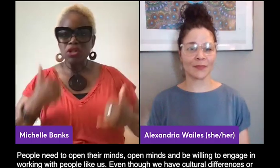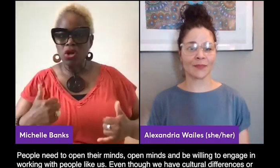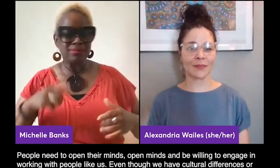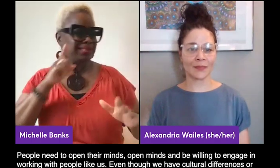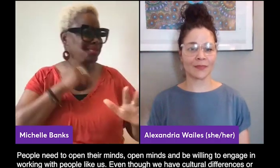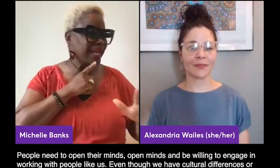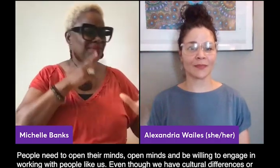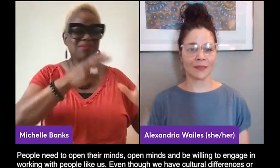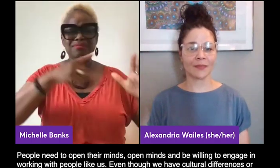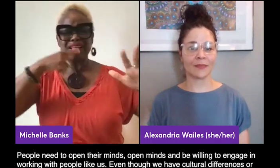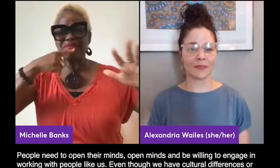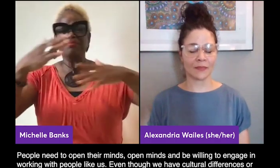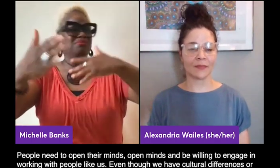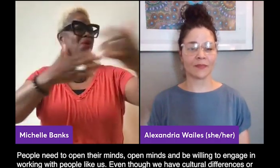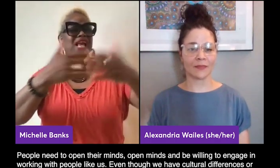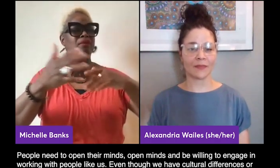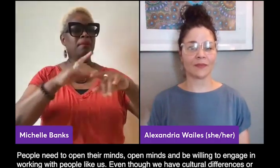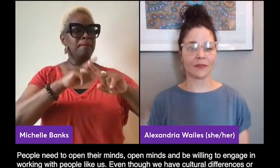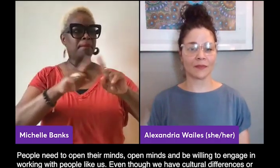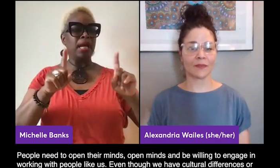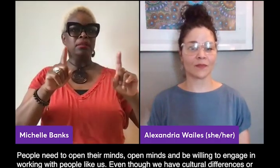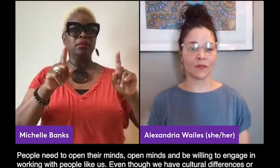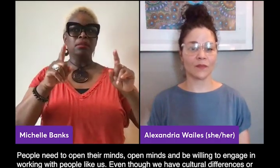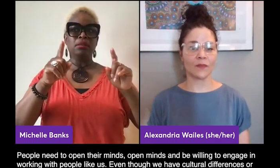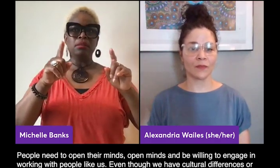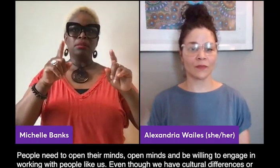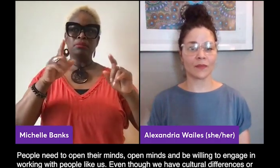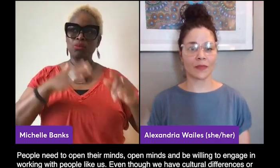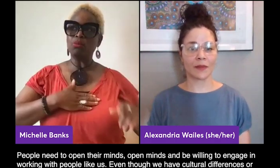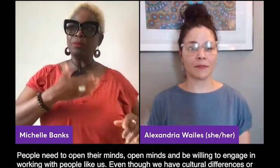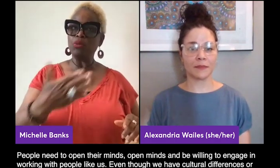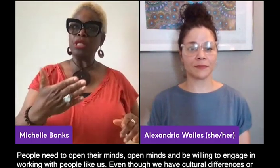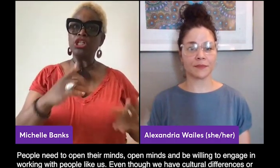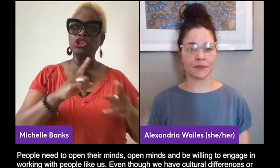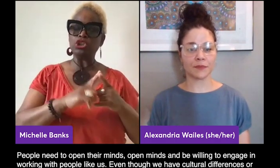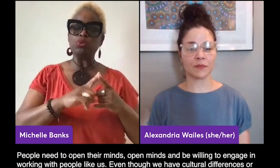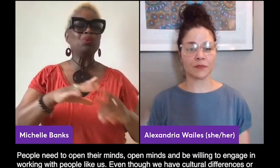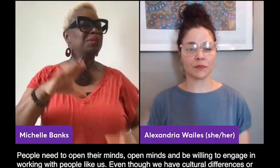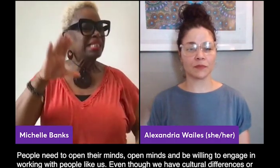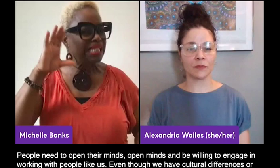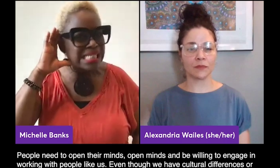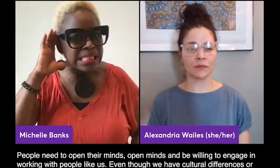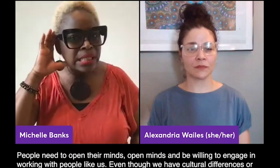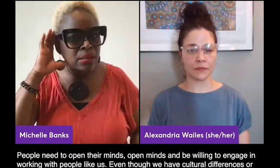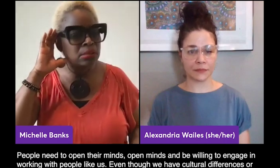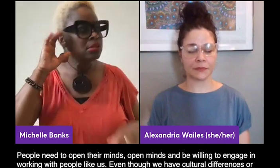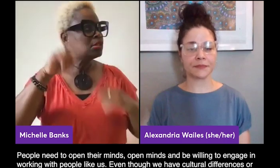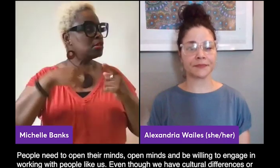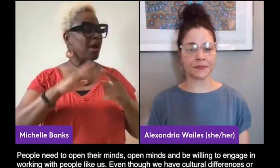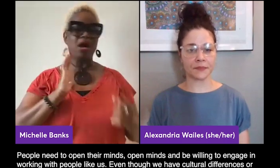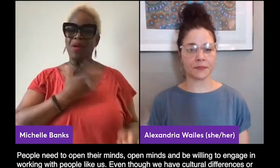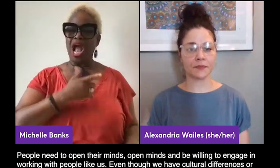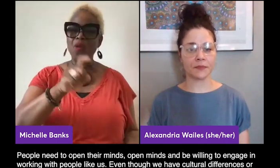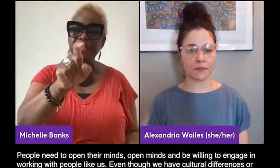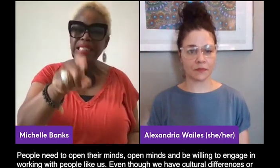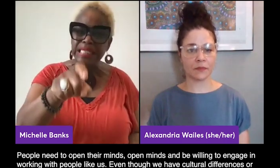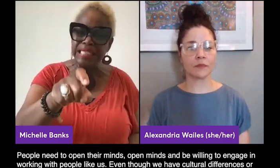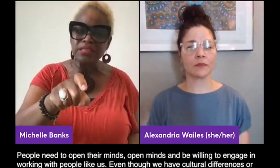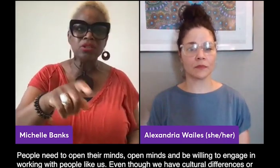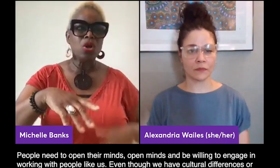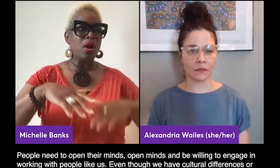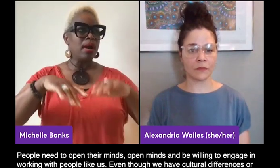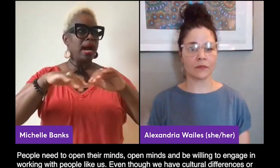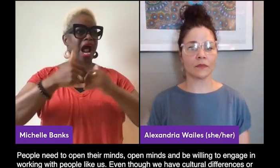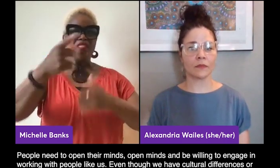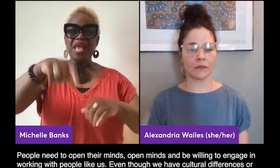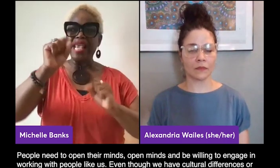whether it's about hearing loss or being deaf, but being willing to listen to our needs and